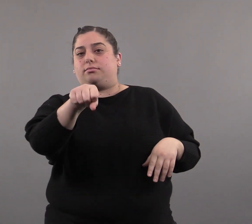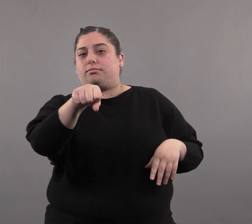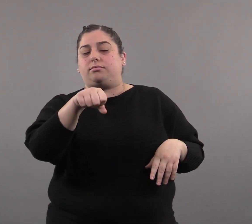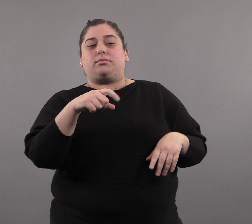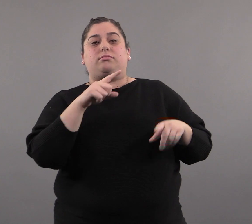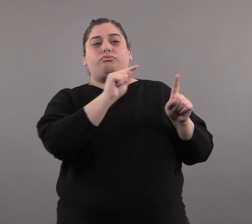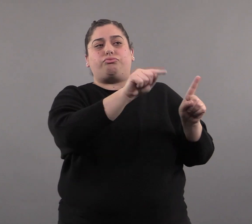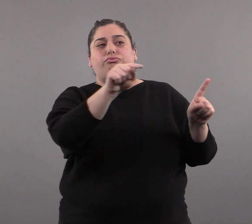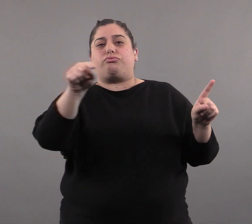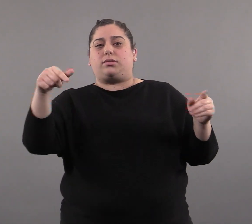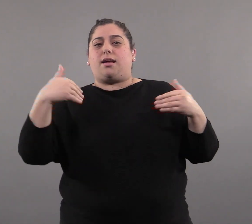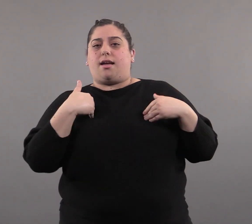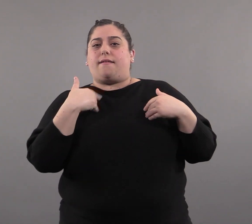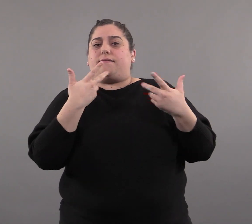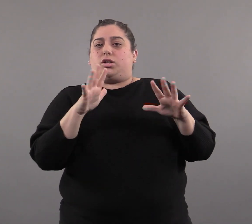to the specific numbers, please, Greg.